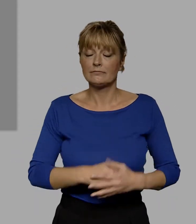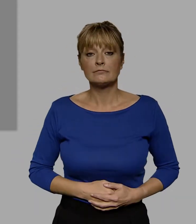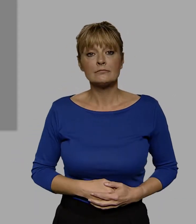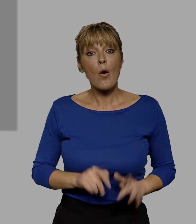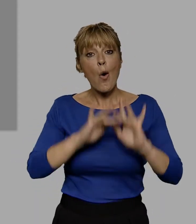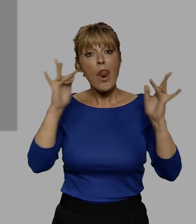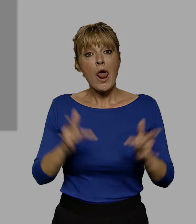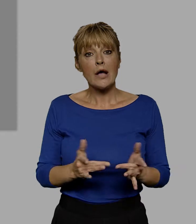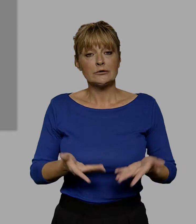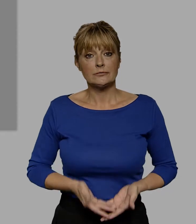Online: